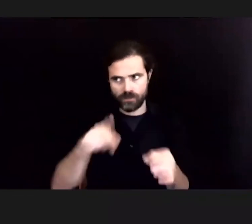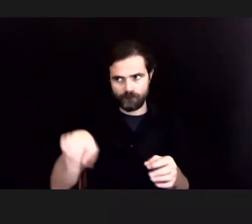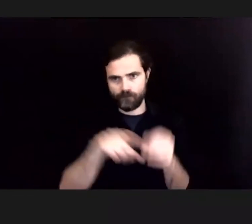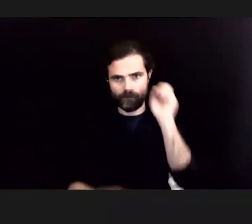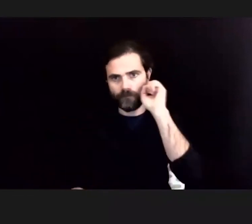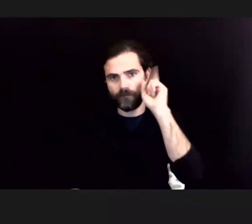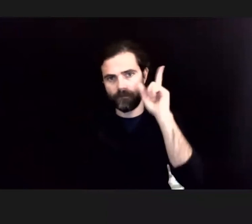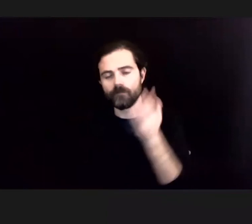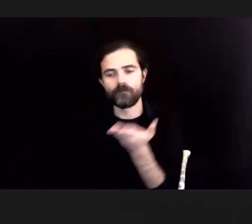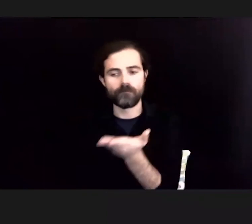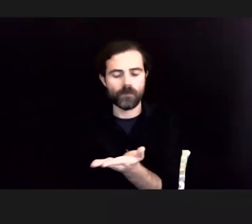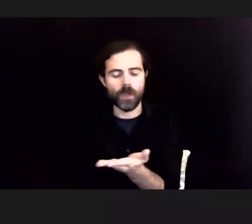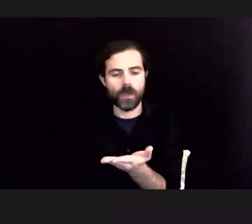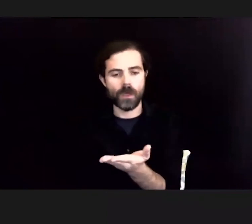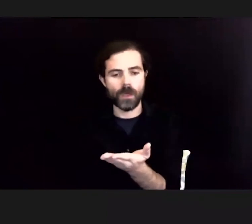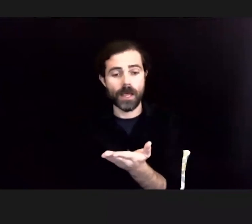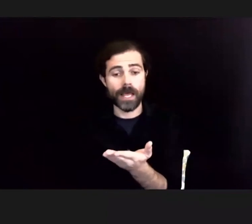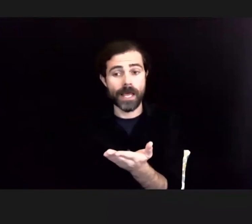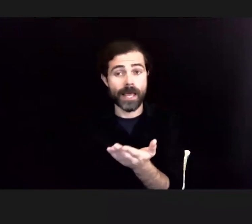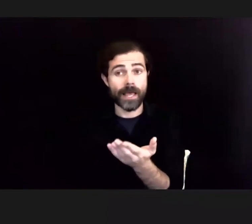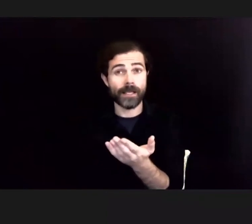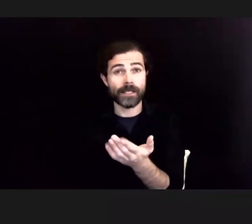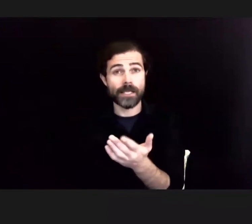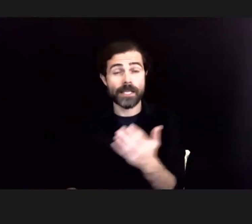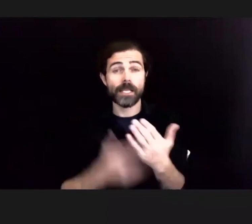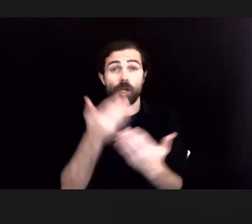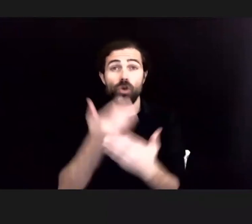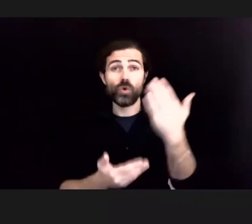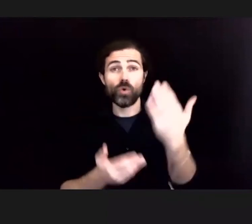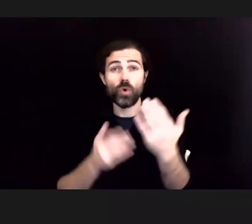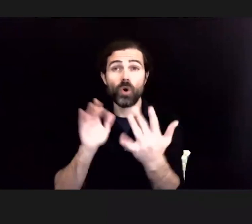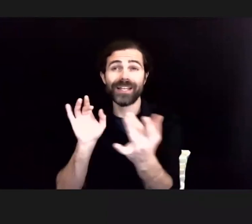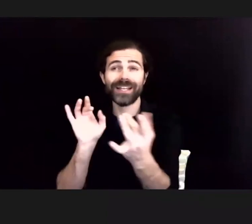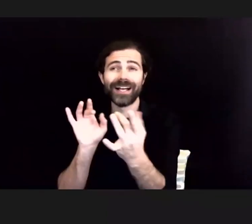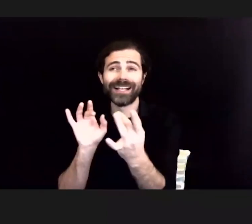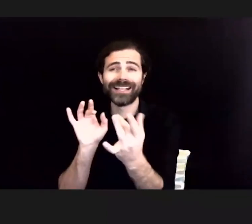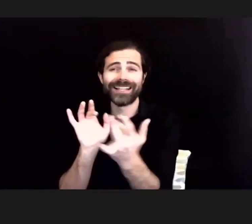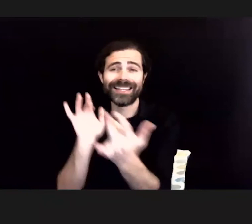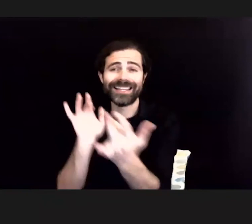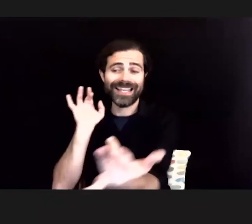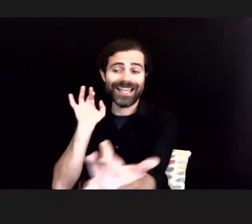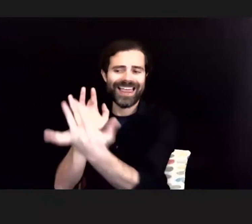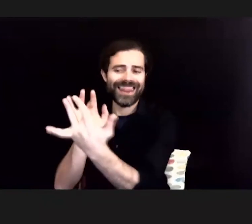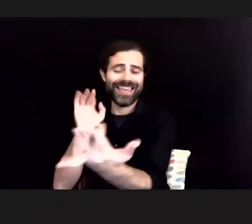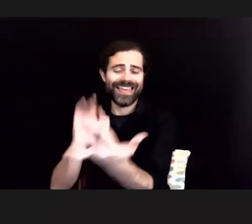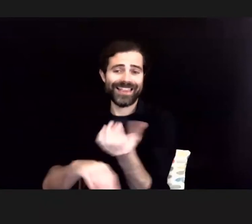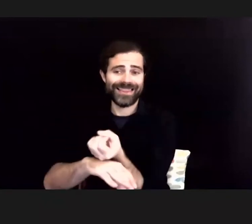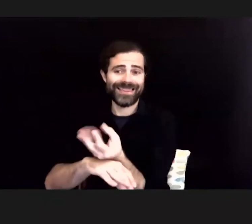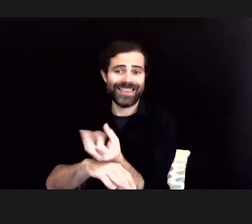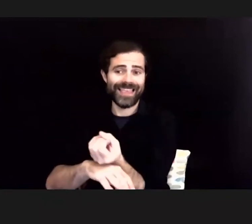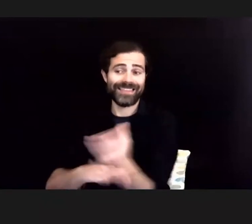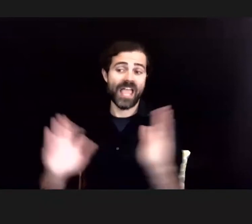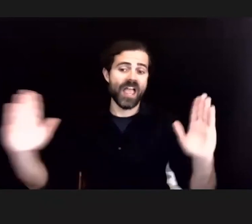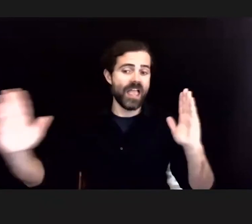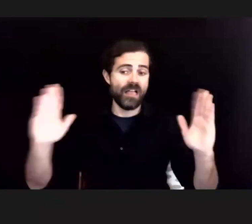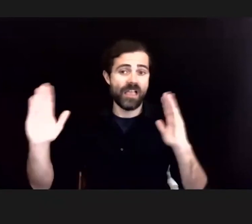further widen or narrow the gap between people. It can create inclusion or exclusion. So